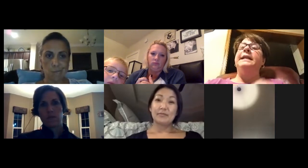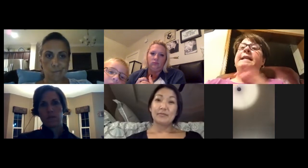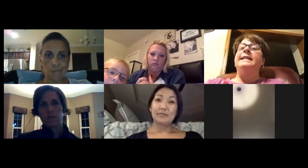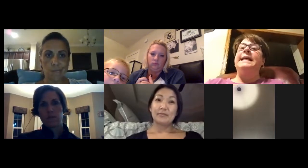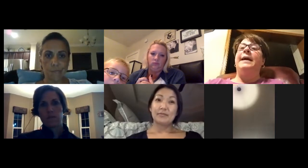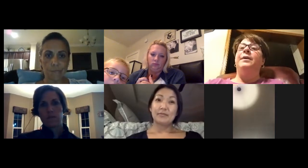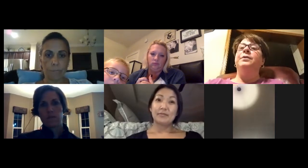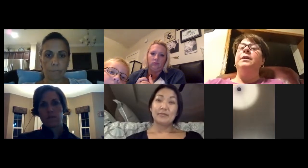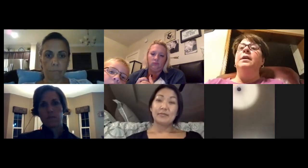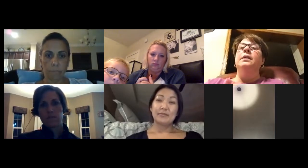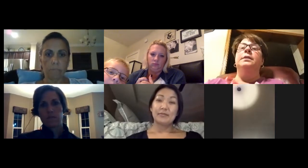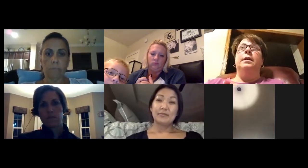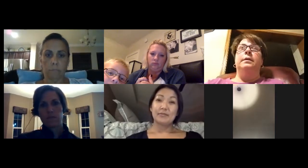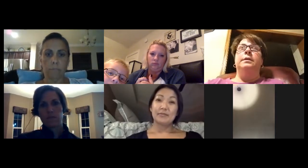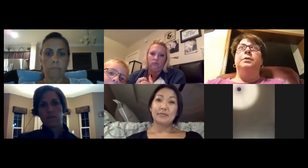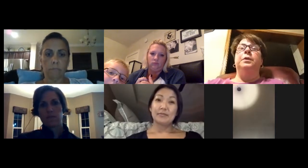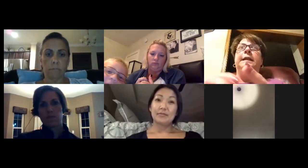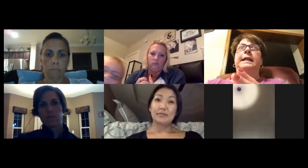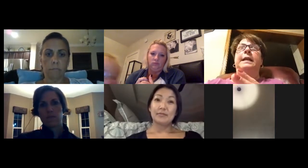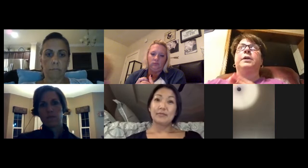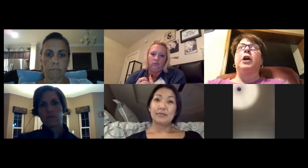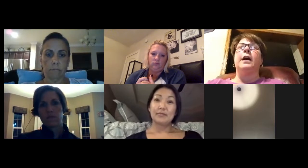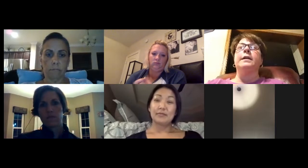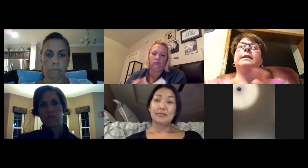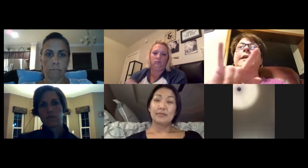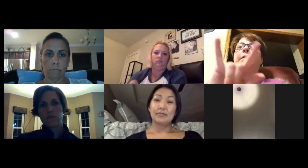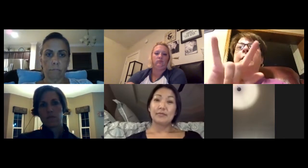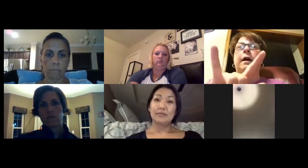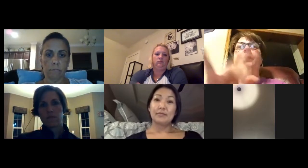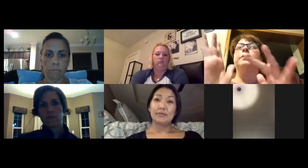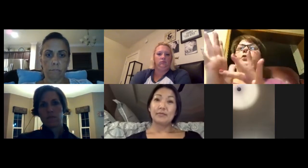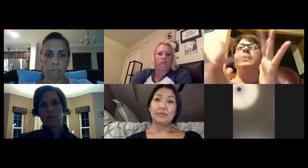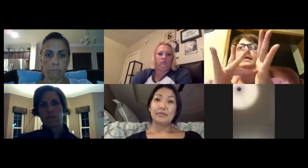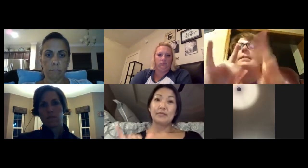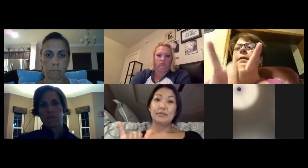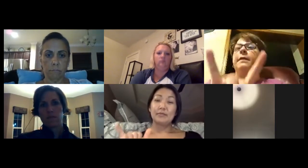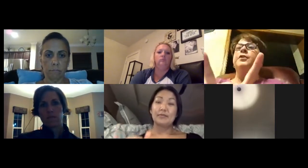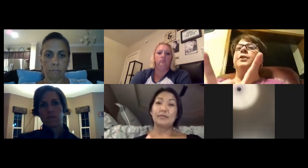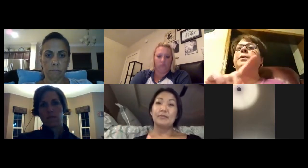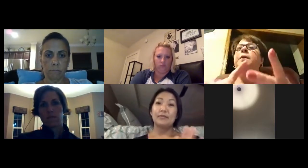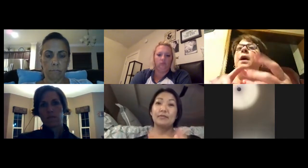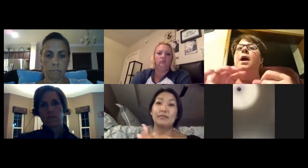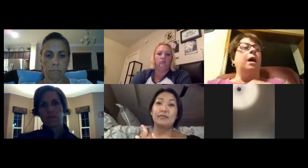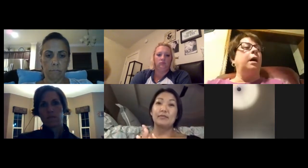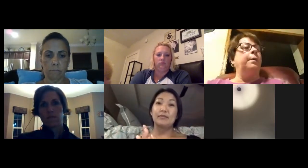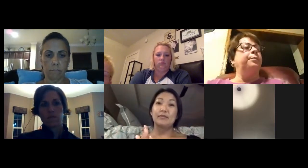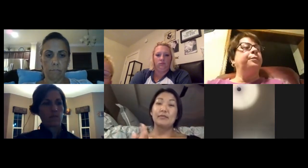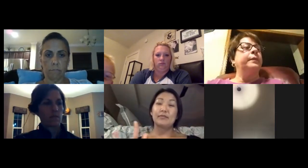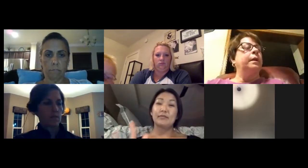that down, to really get them across, I love you. Jesus loves you. Um,